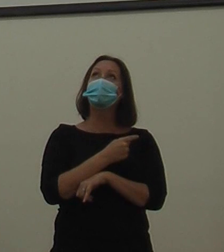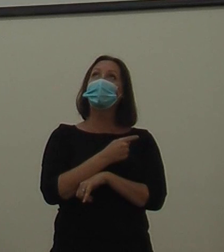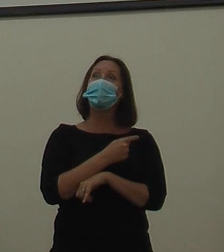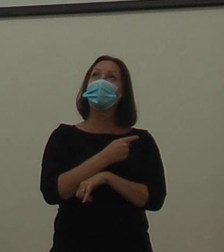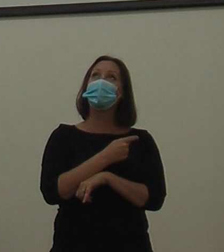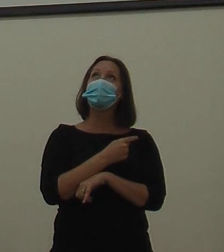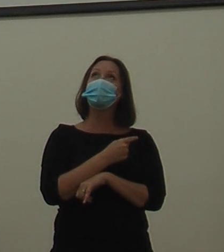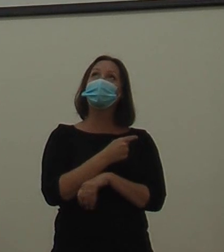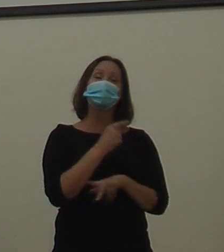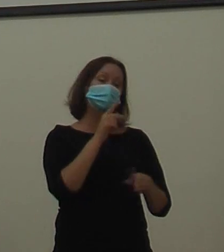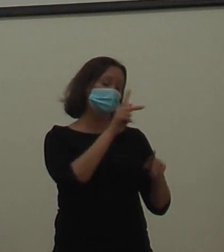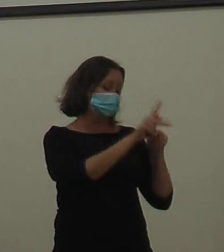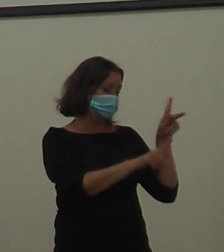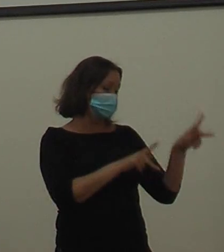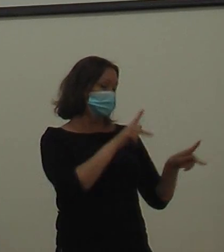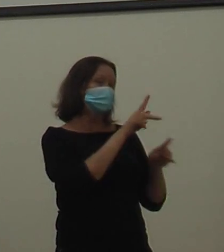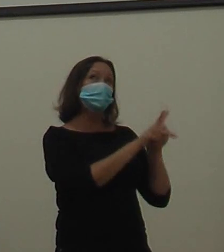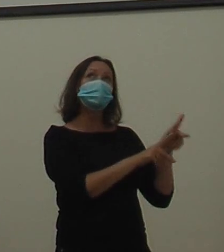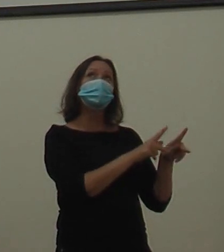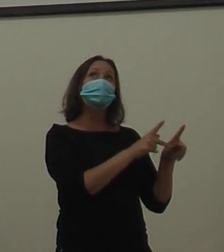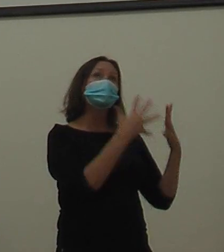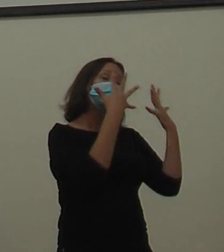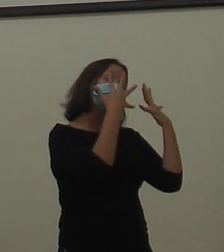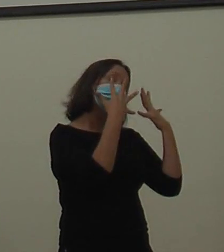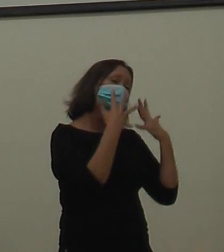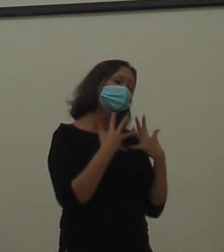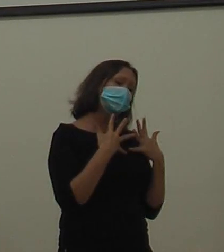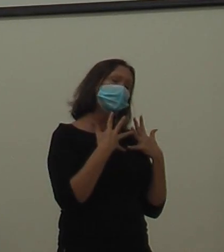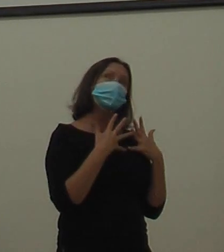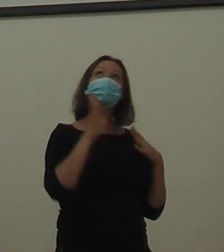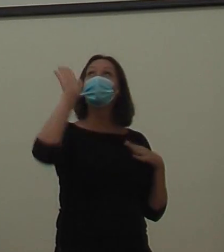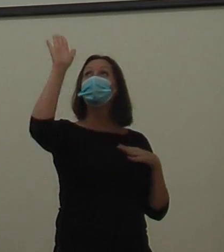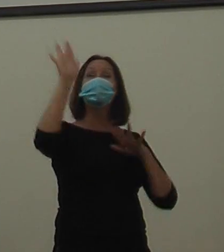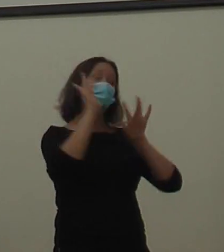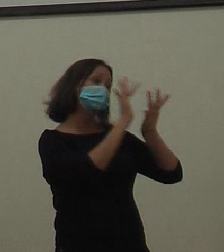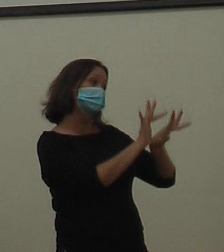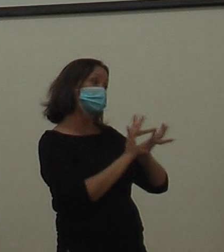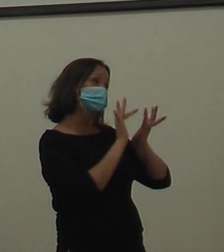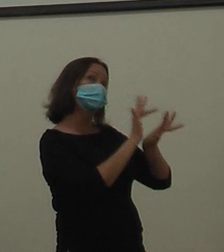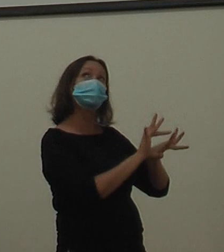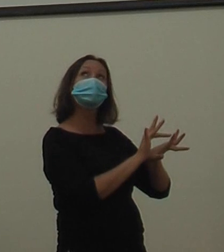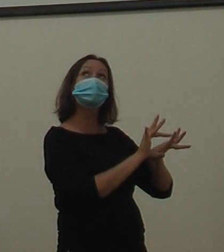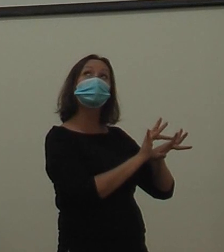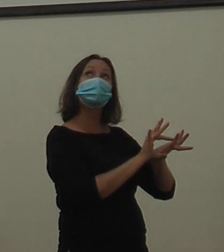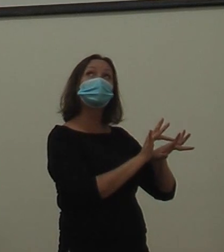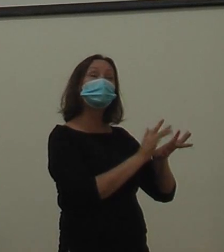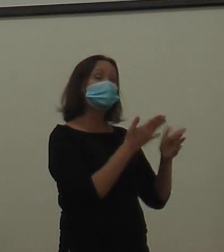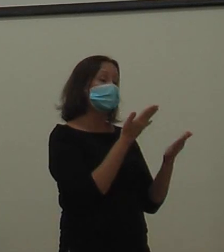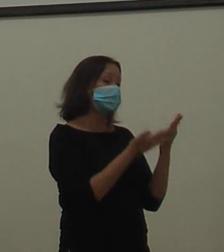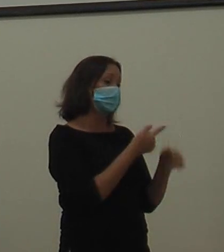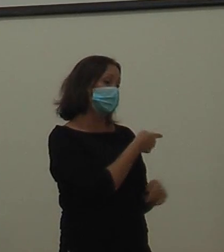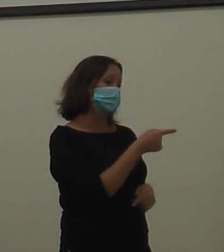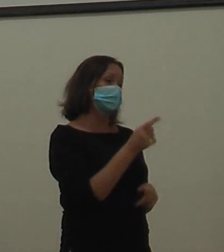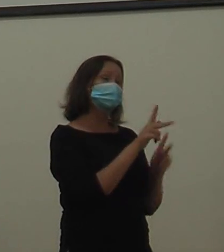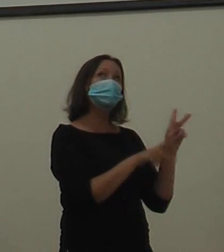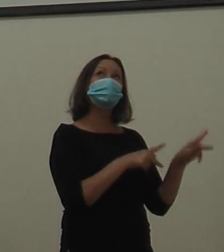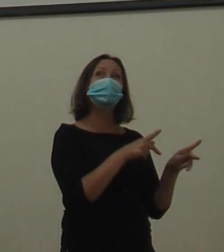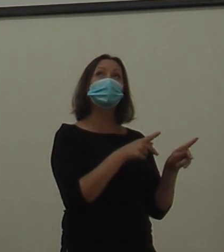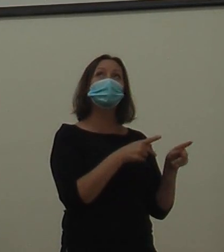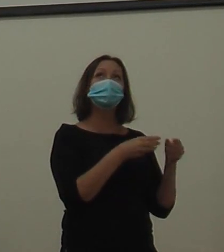that are going through bereavement, the loss of a friend or a loved